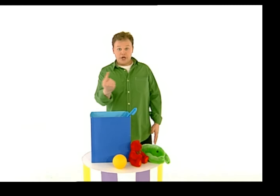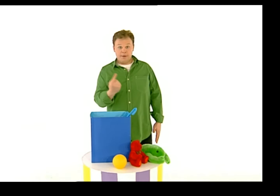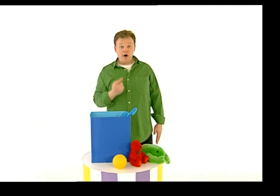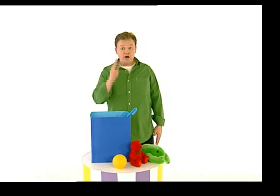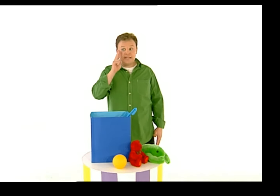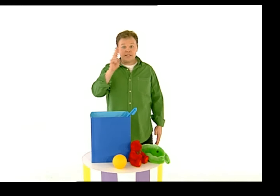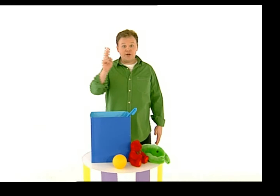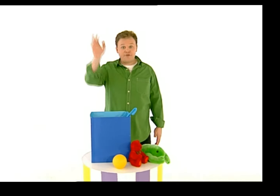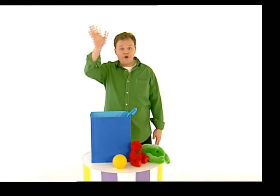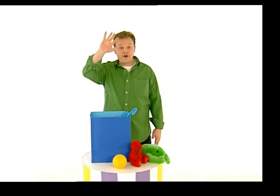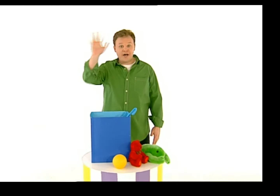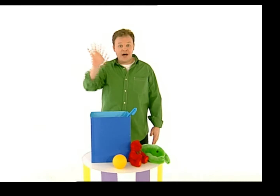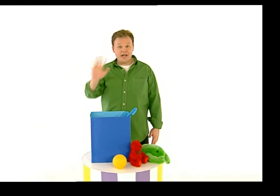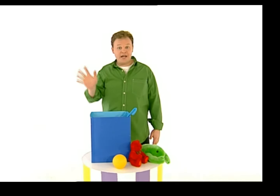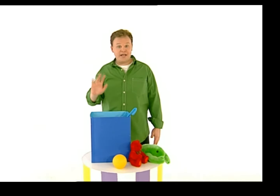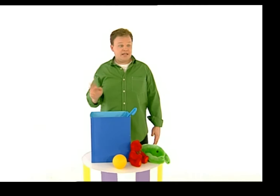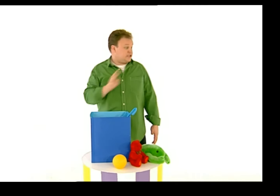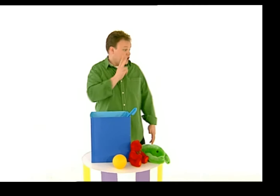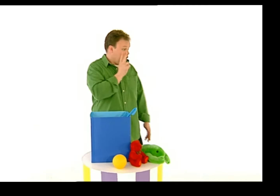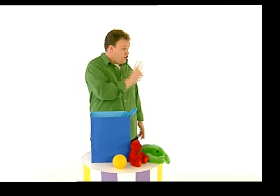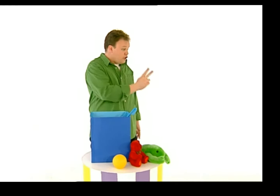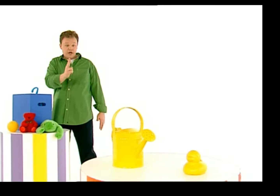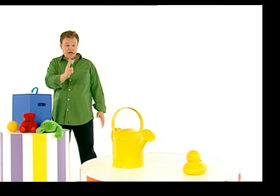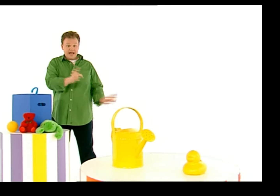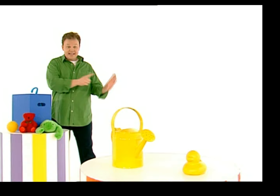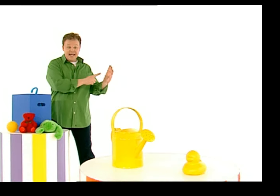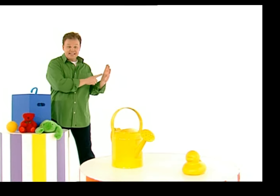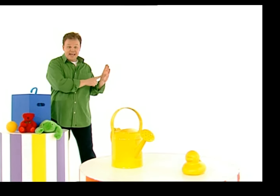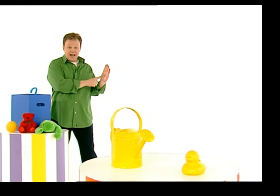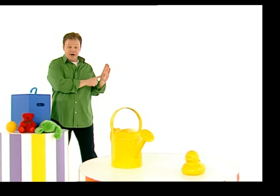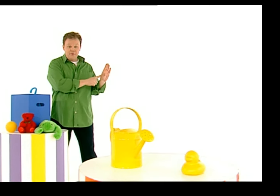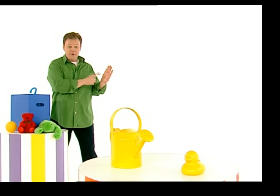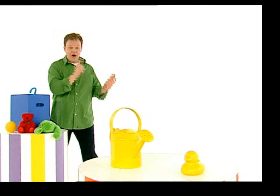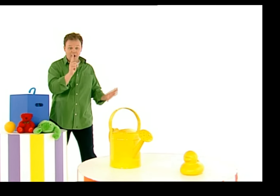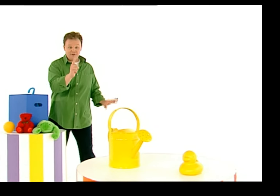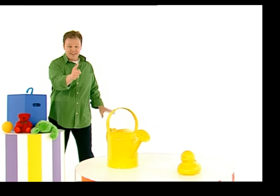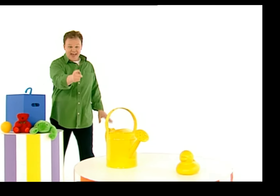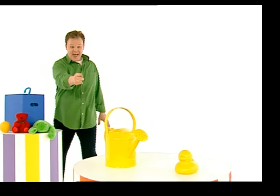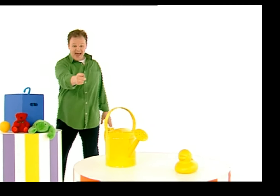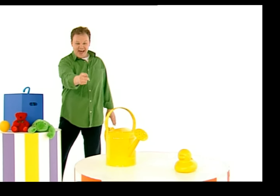Come on, let's look for colours. Look, there's yellow over there.